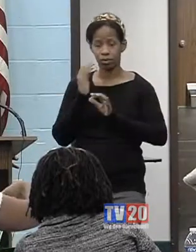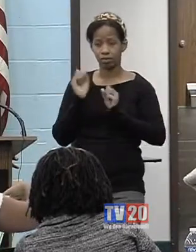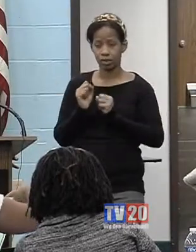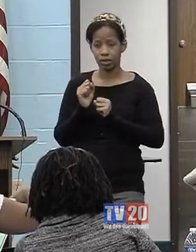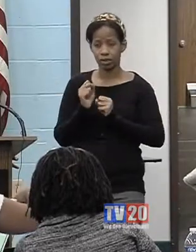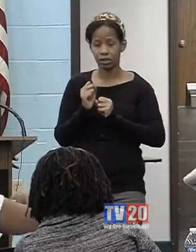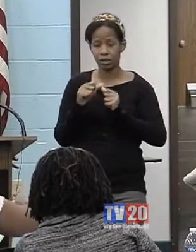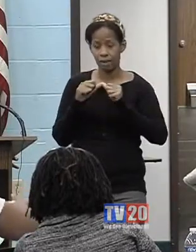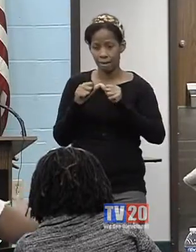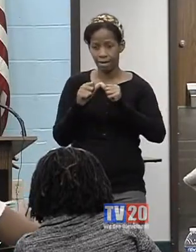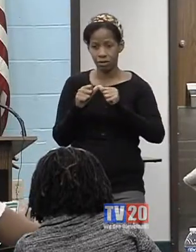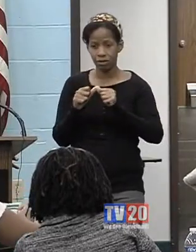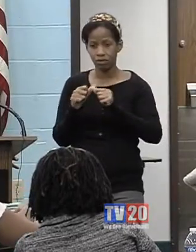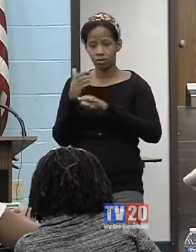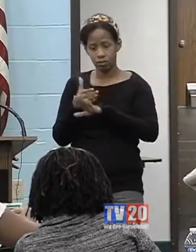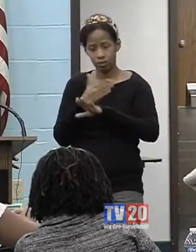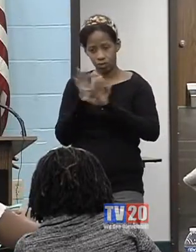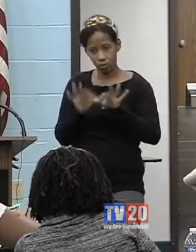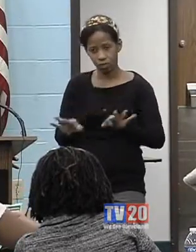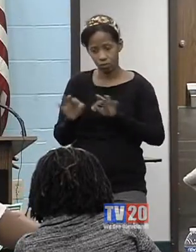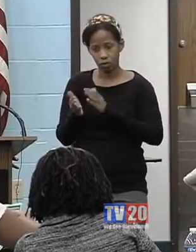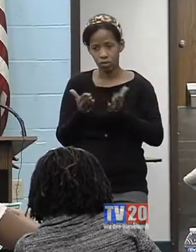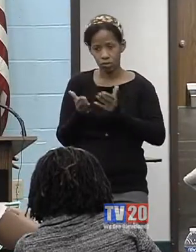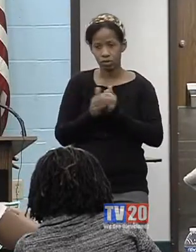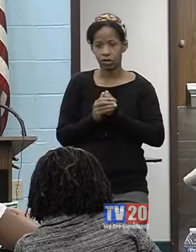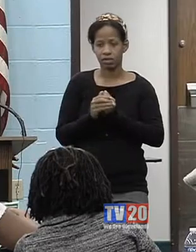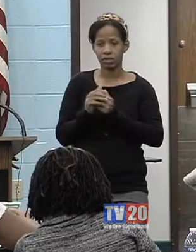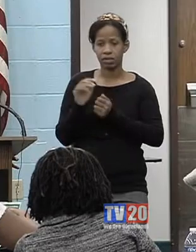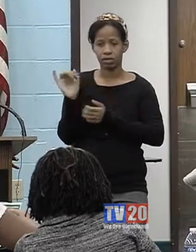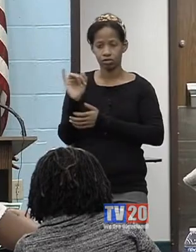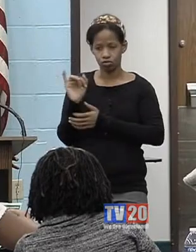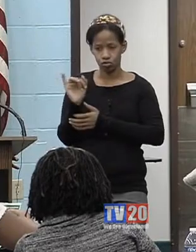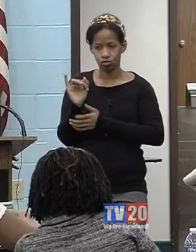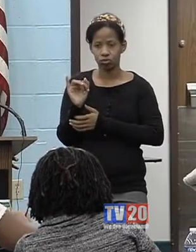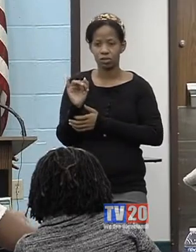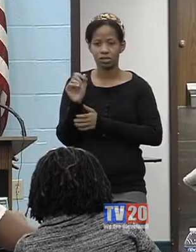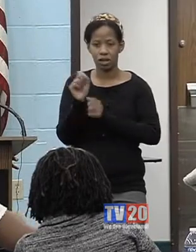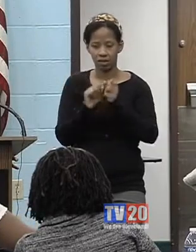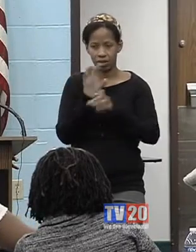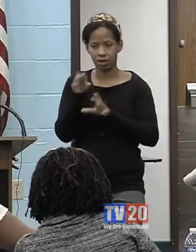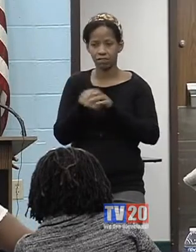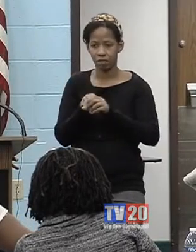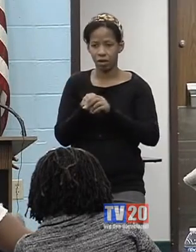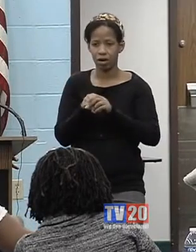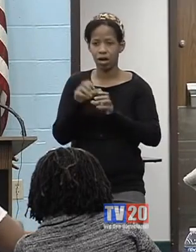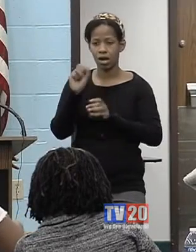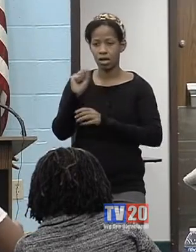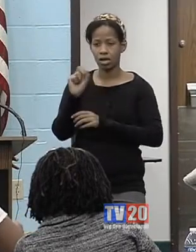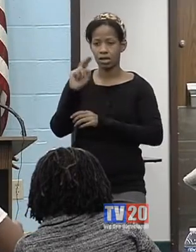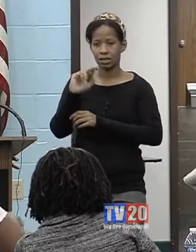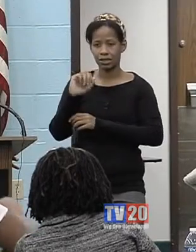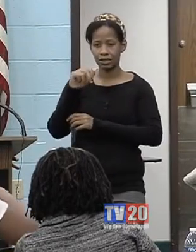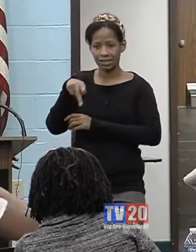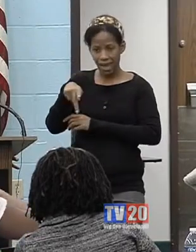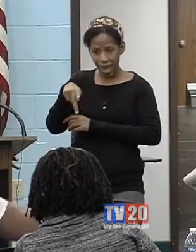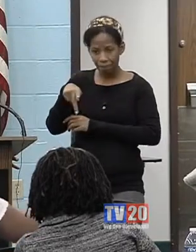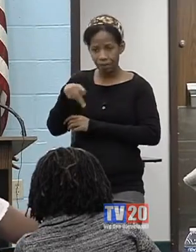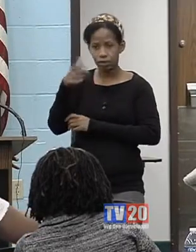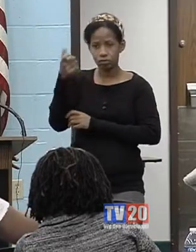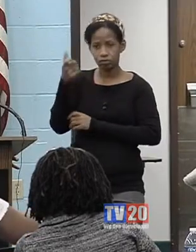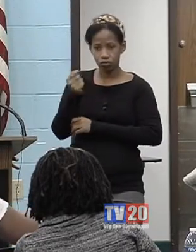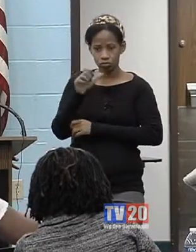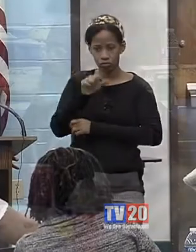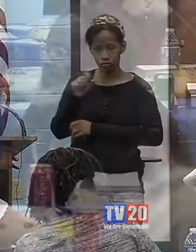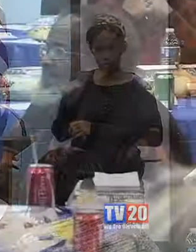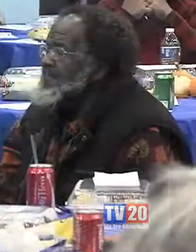can continue to ensure the important services like Medicare, Medicaid, SNAP, Social Security,